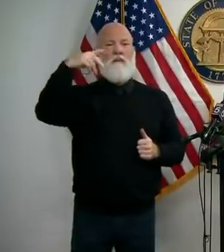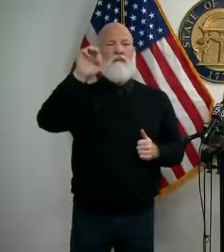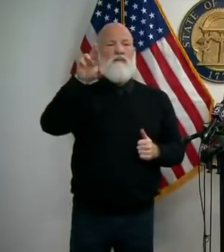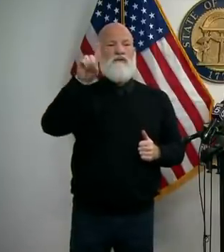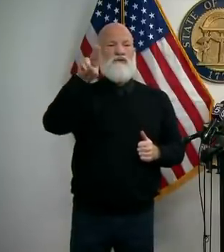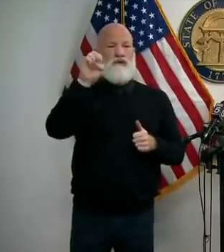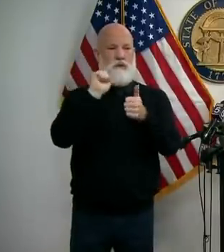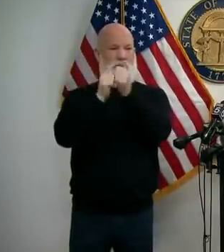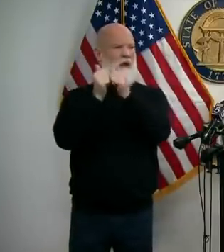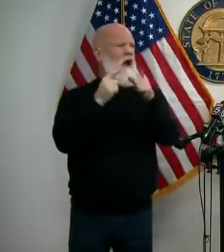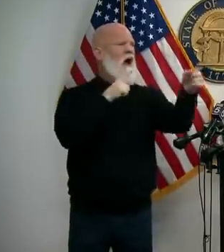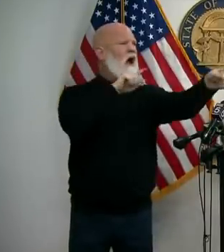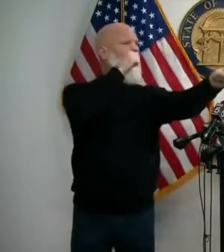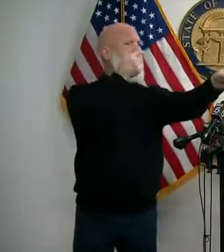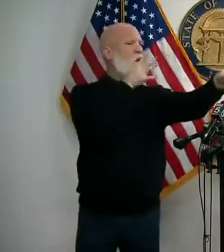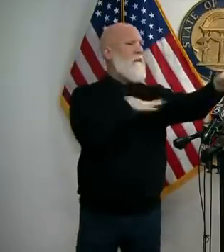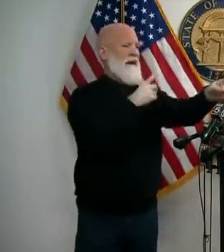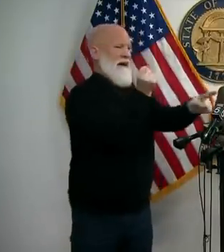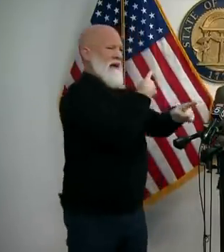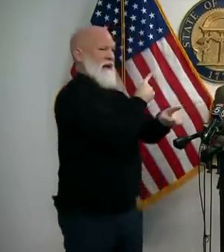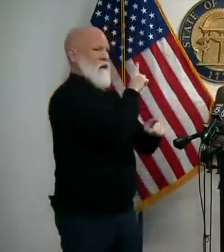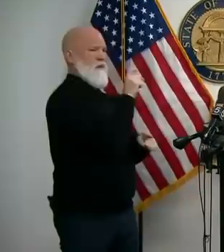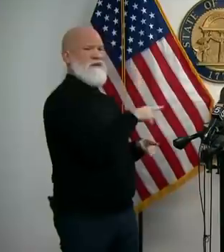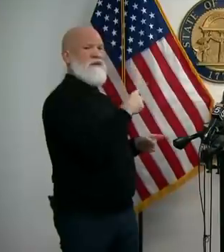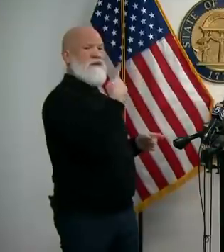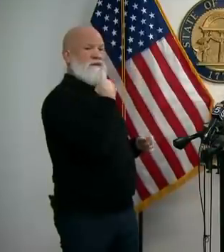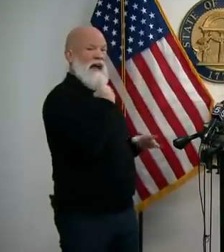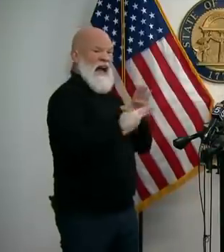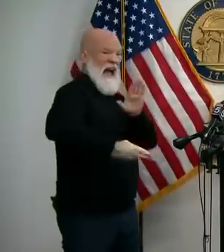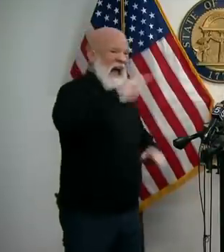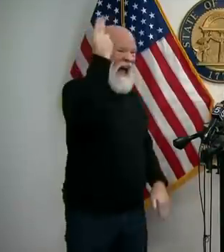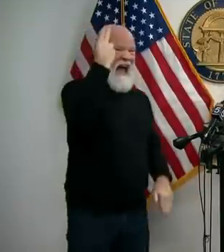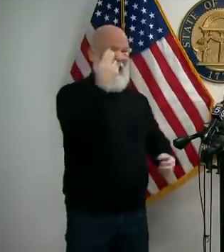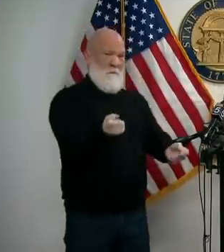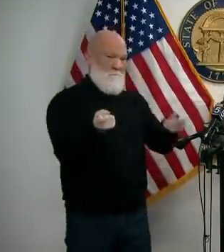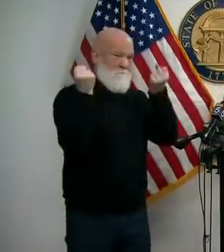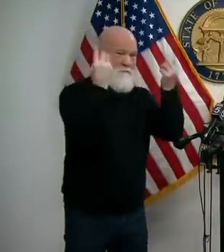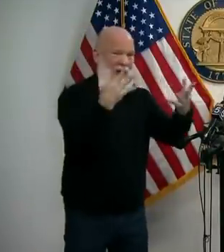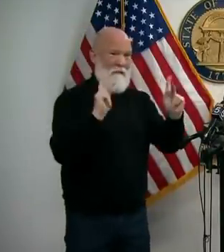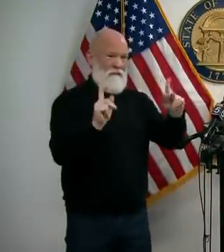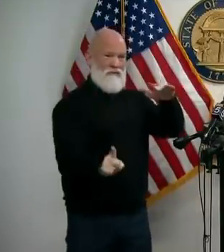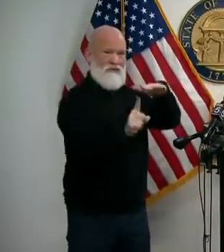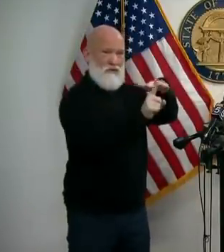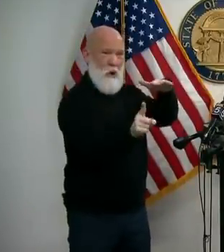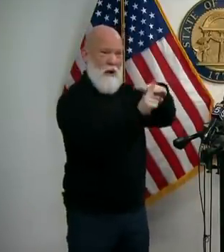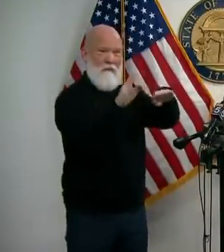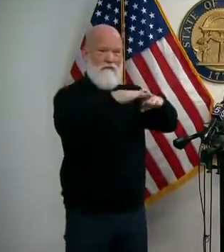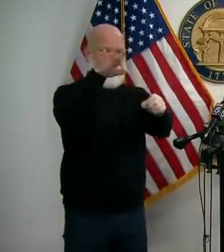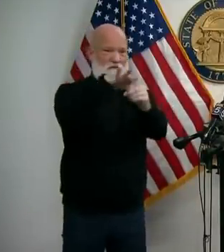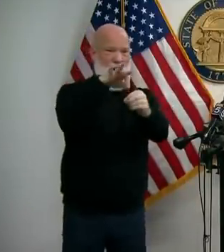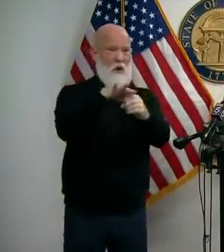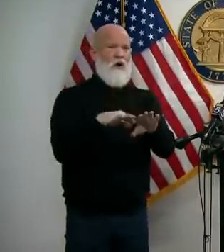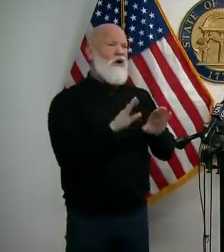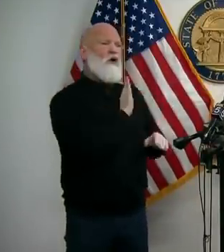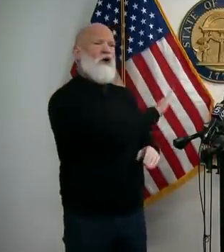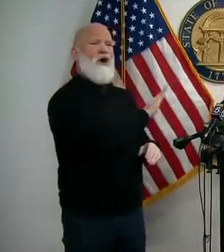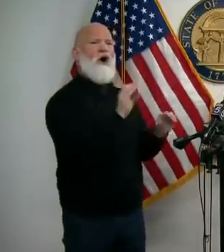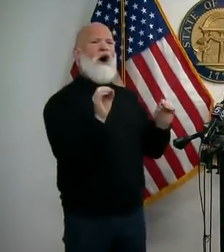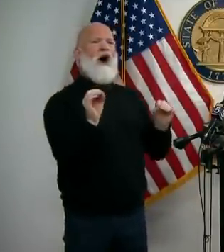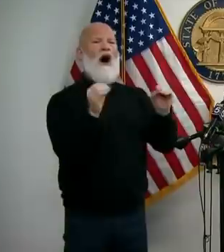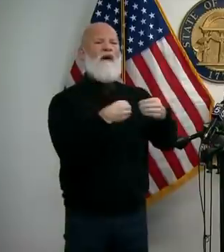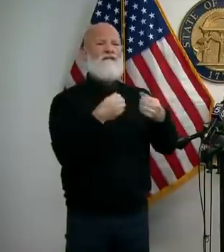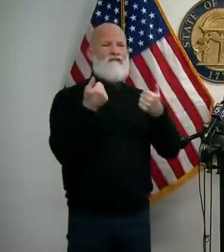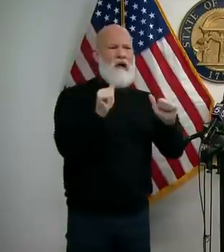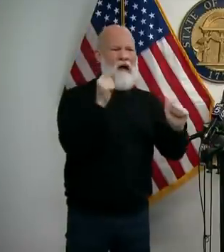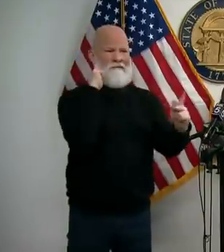What else? Yes, ma'am. In terms of high turnout, newly registered voters, does your office have an insight into those numbers and how they may have played a role in